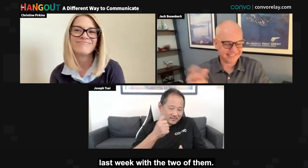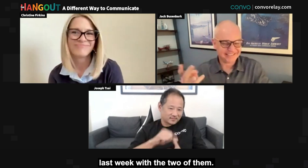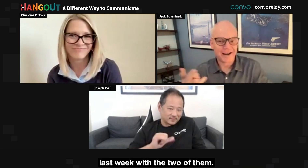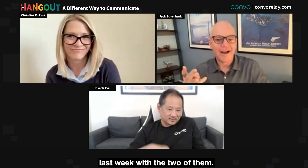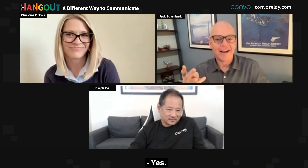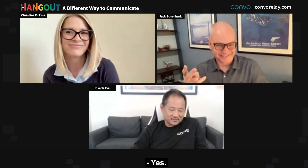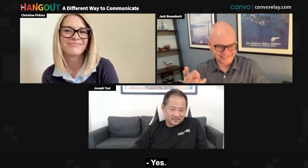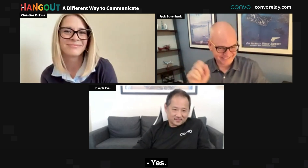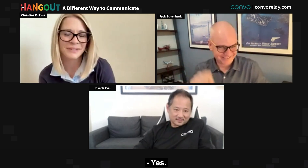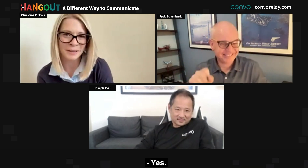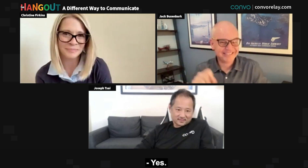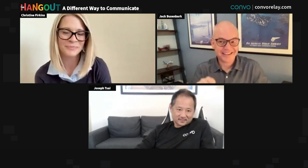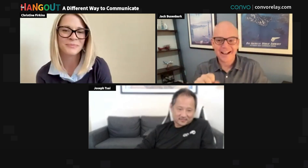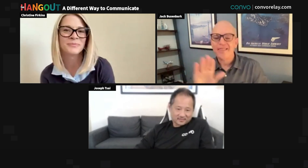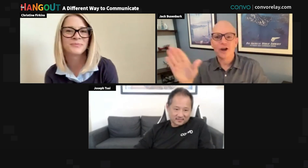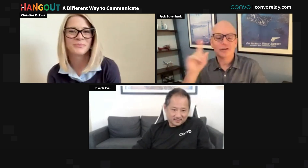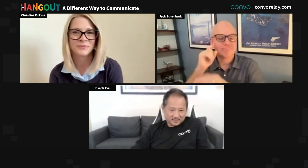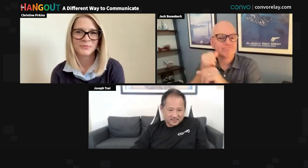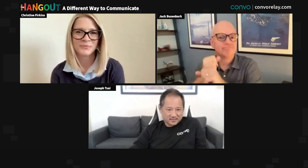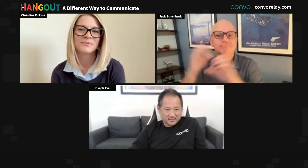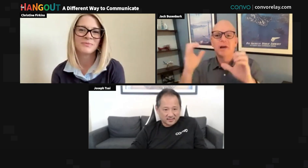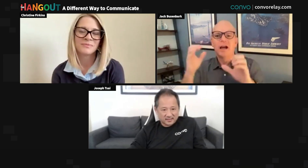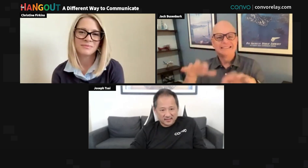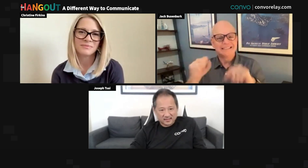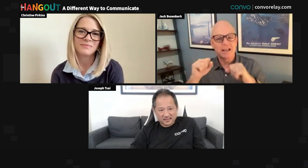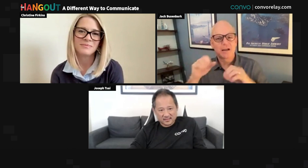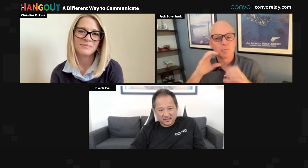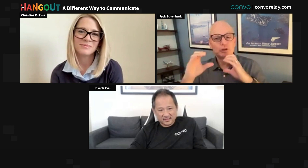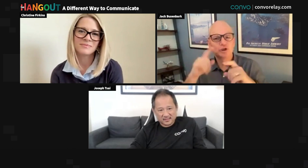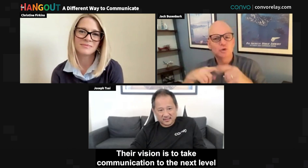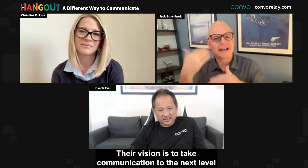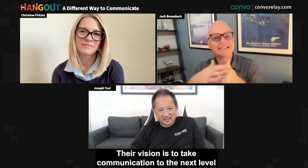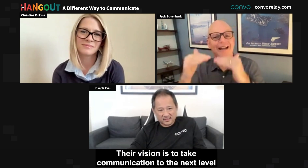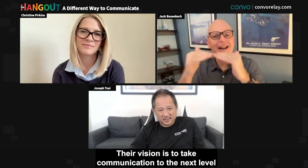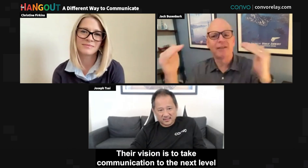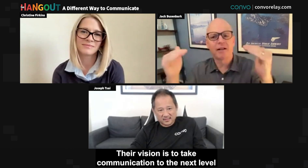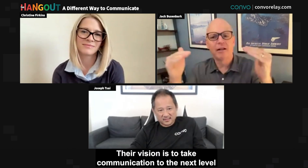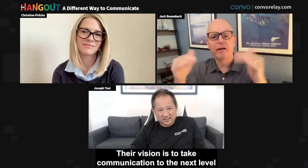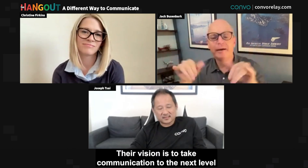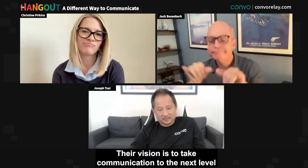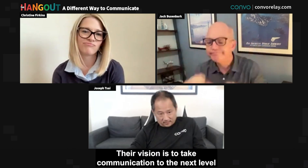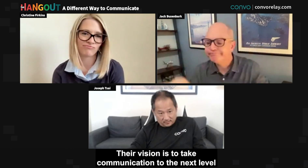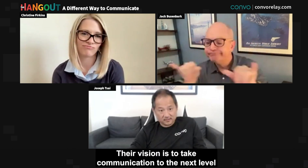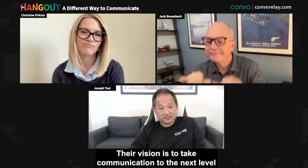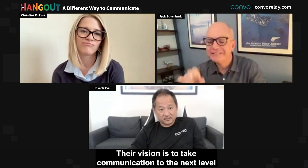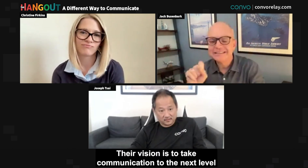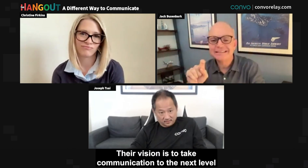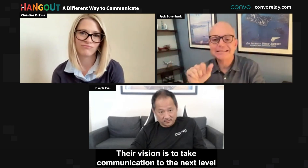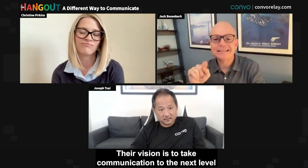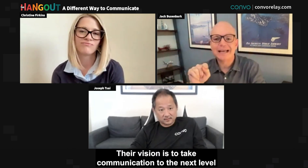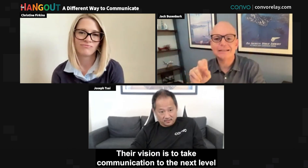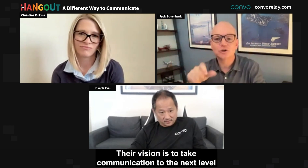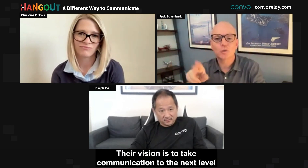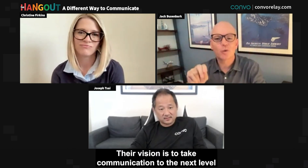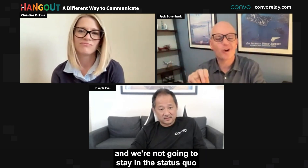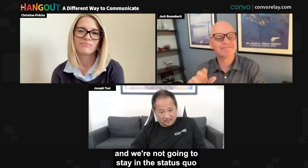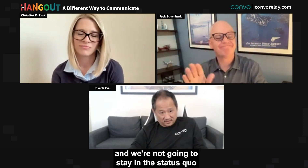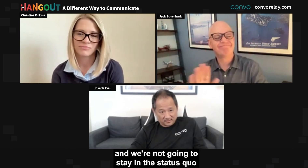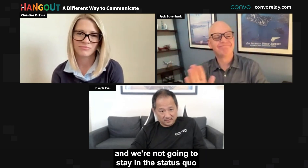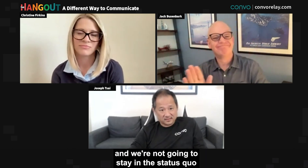two of them. Yes. So that was them, and their vision is to take communication to the next level. And we're not going